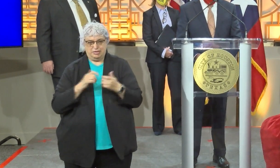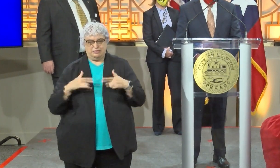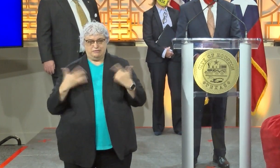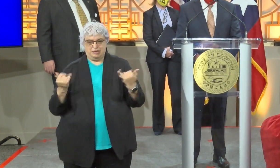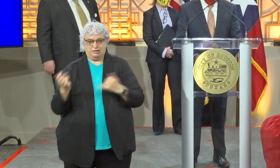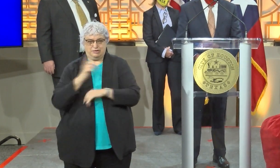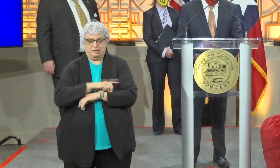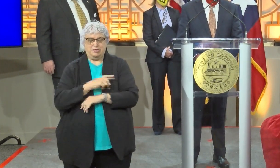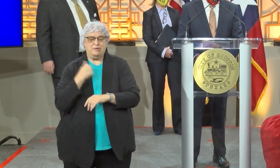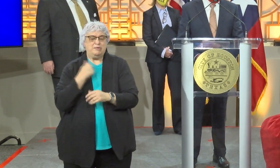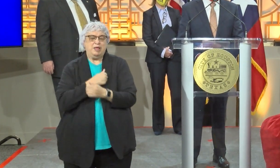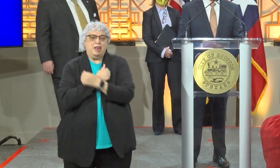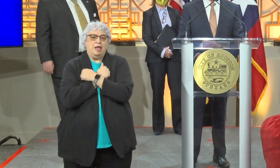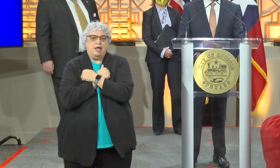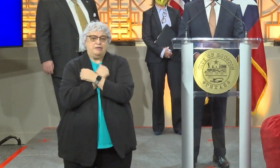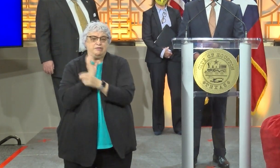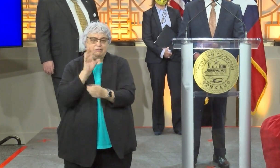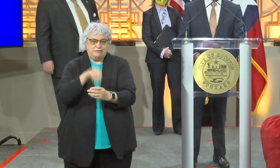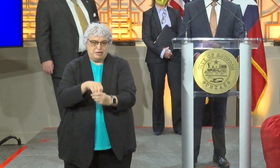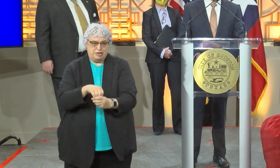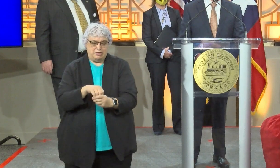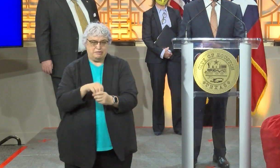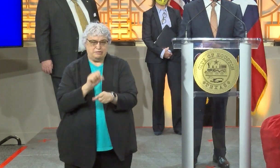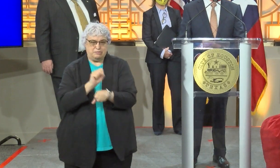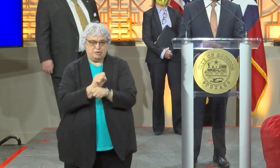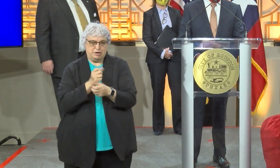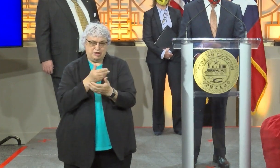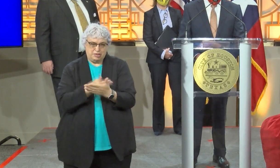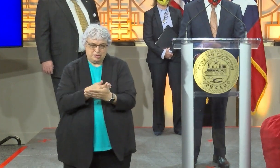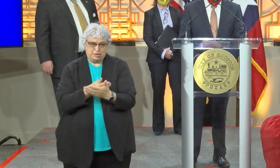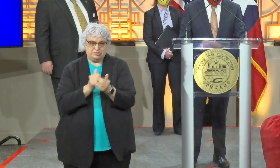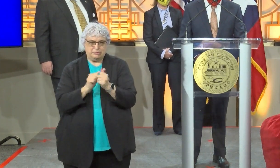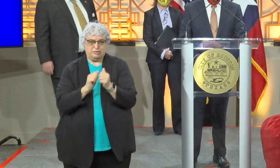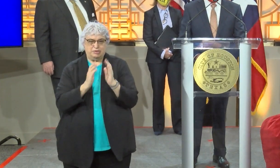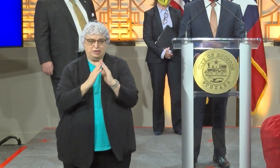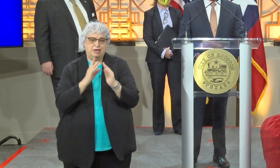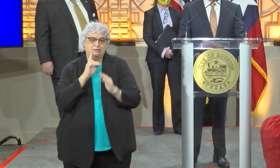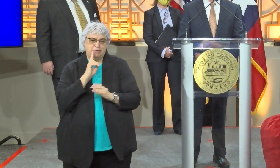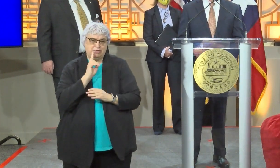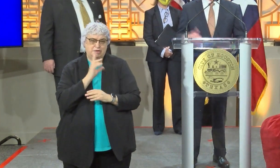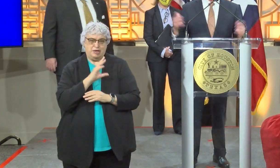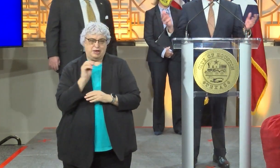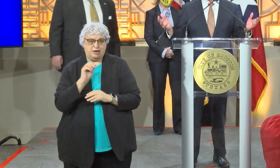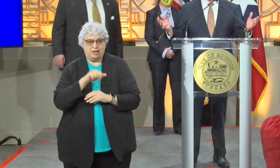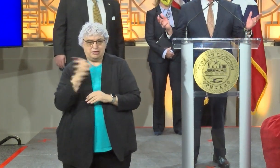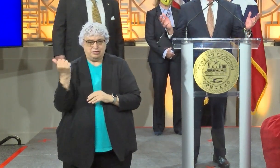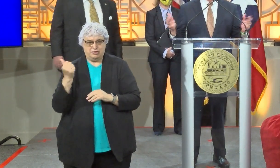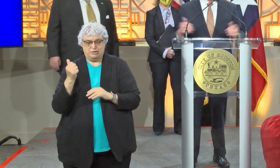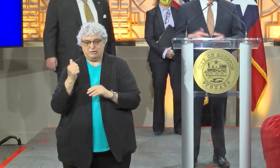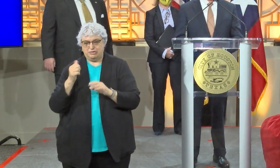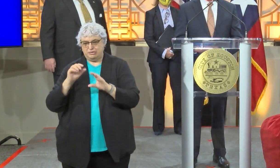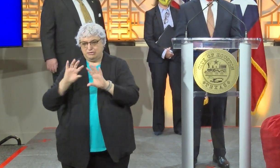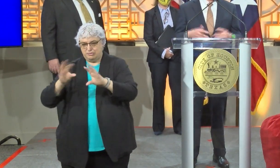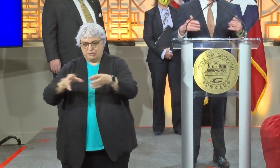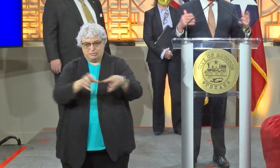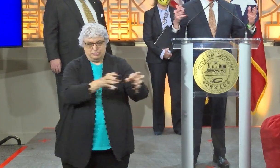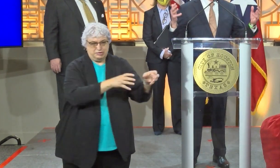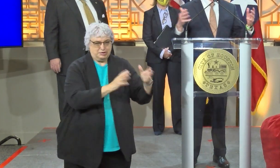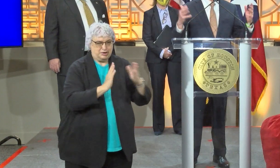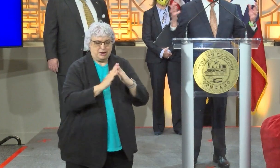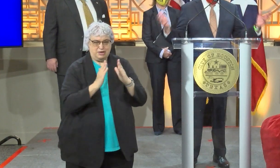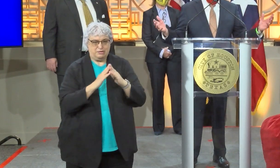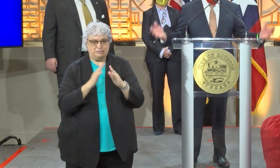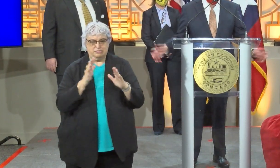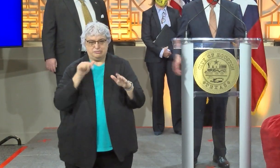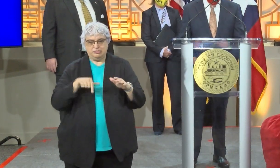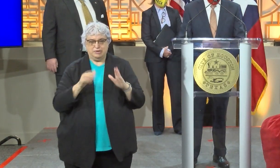grateful to be a part of it and work in such close partnership with the city and all the other organizations that makes downtown, and honestly,